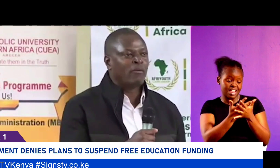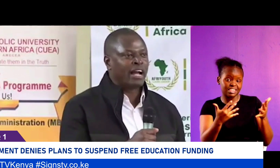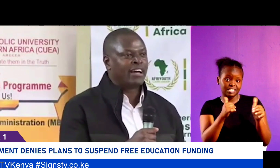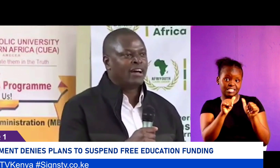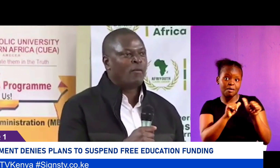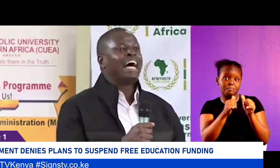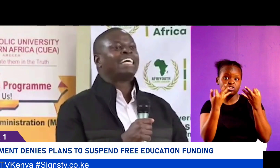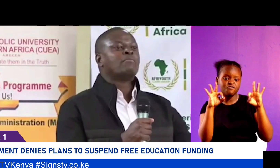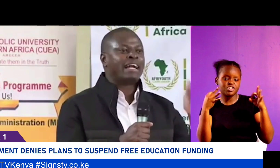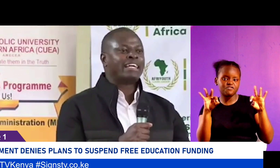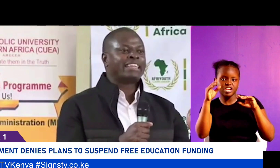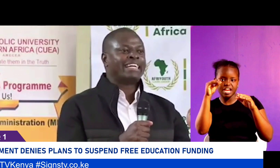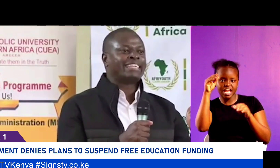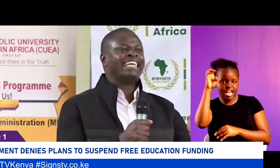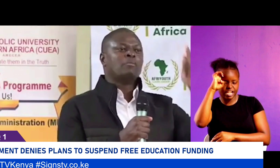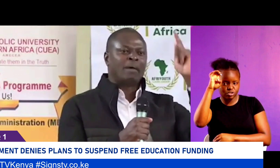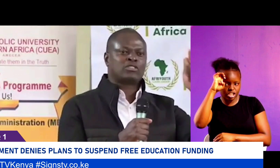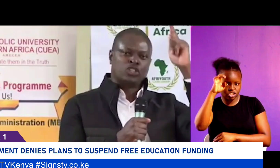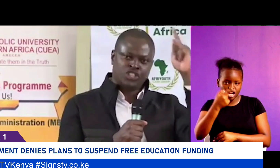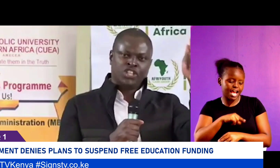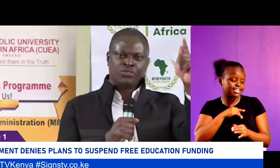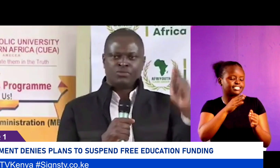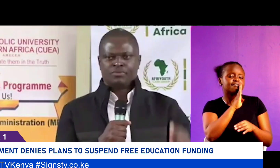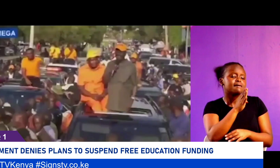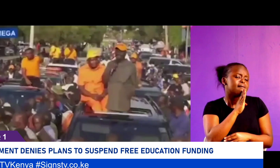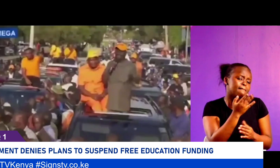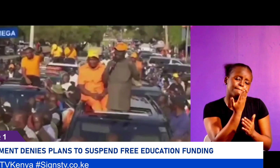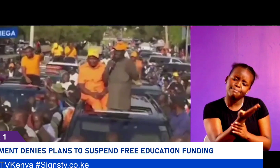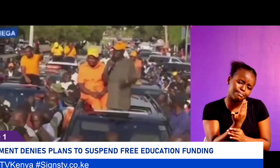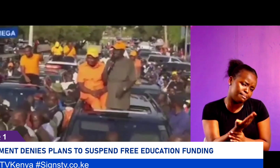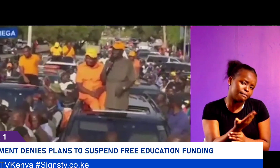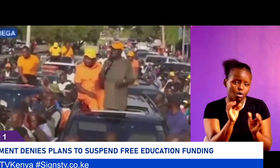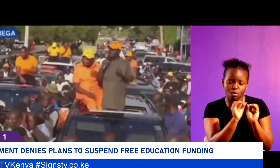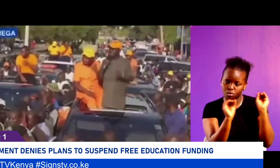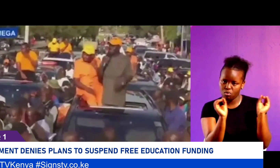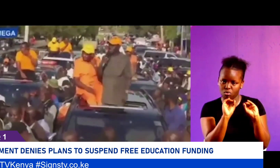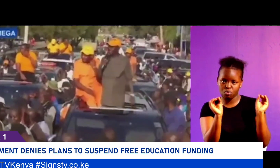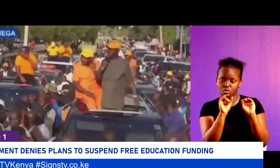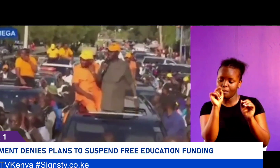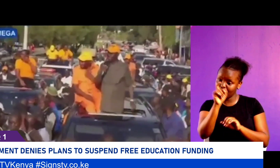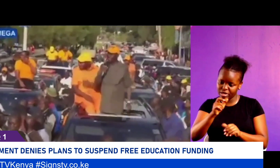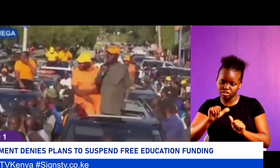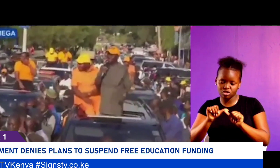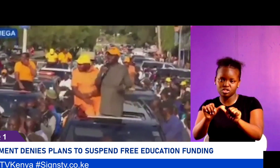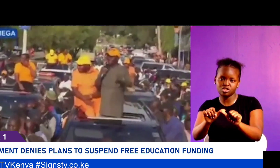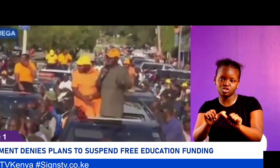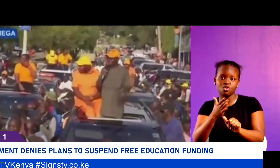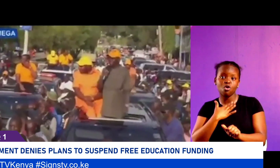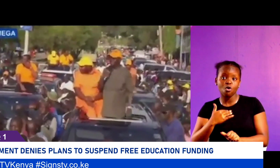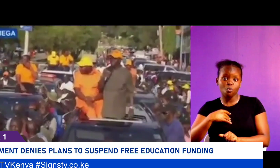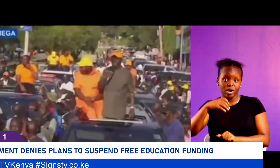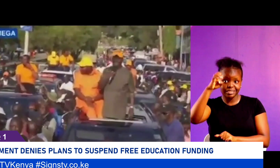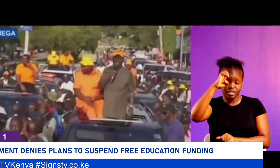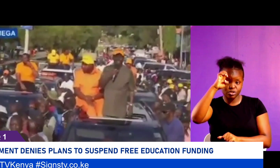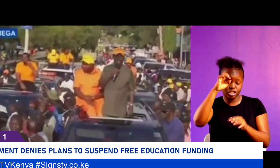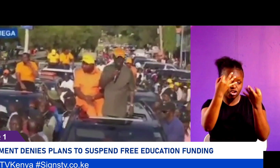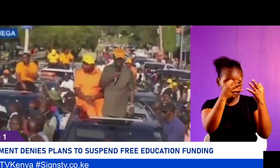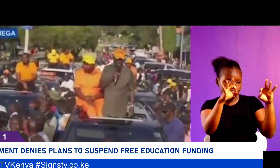anyone. We are demanding that it must continue. Tulisema tunataka elimu ya bure kuanzia primary hadi